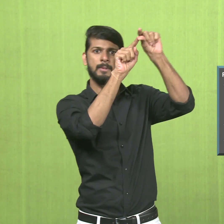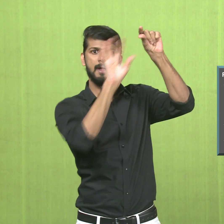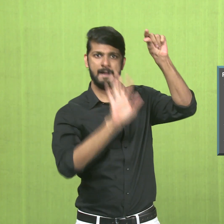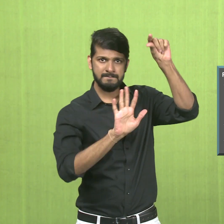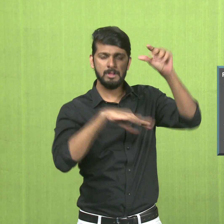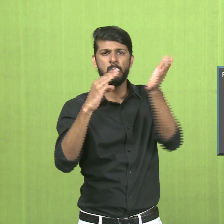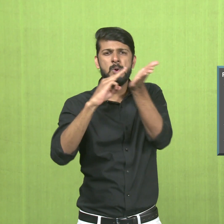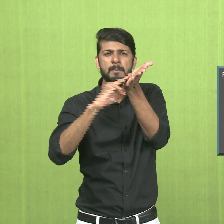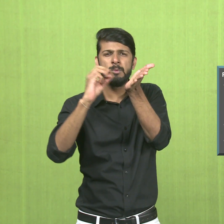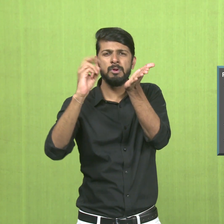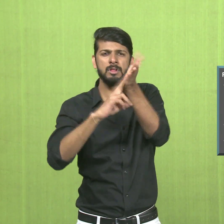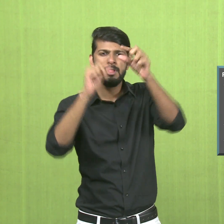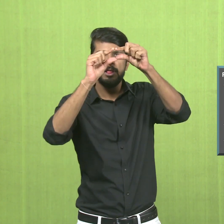and the second is the moon.